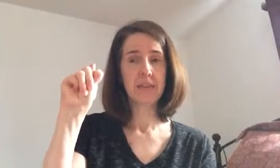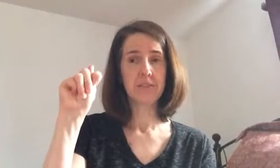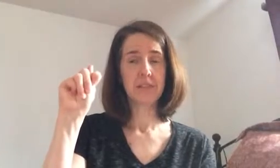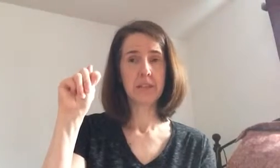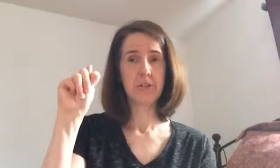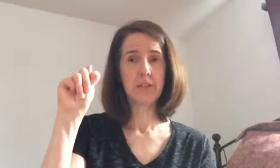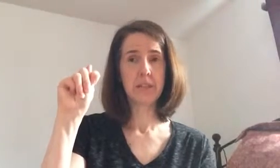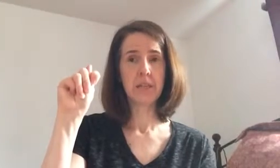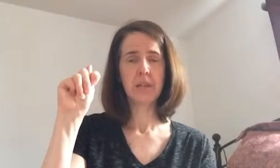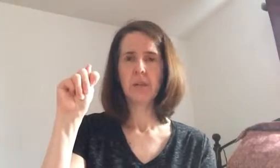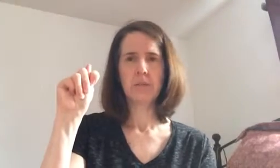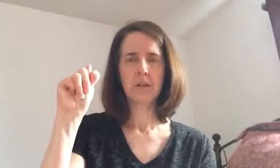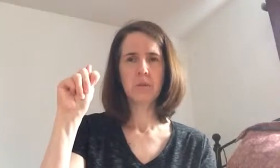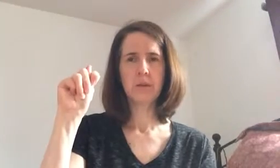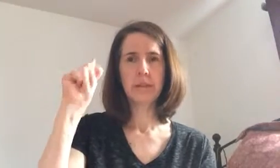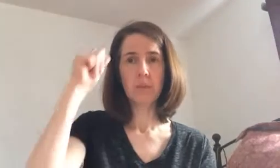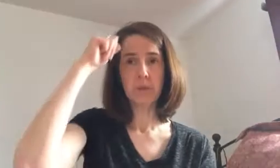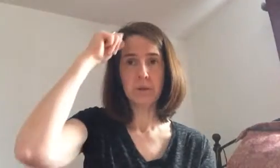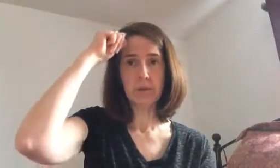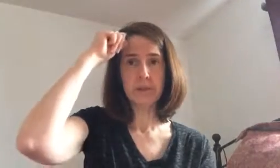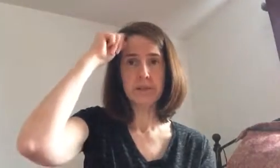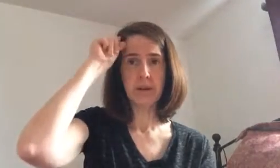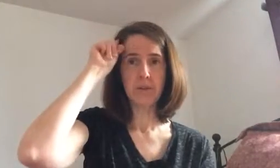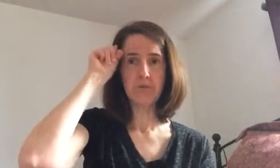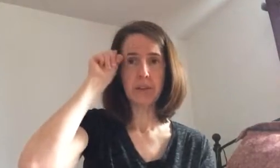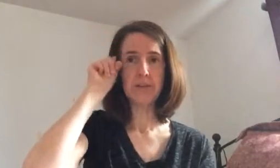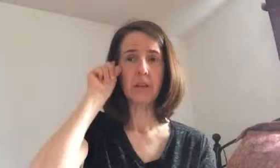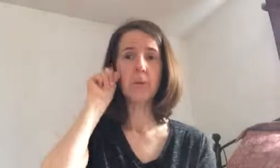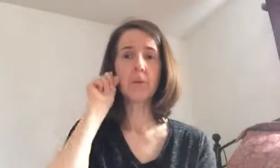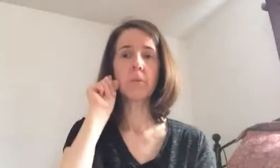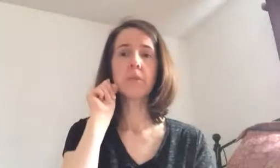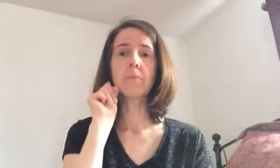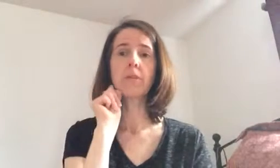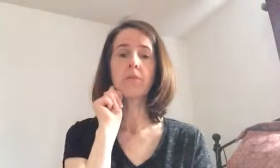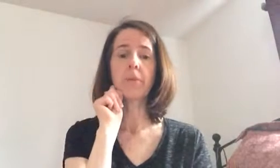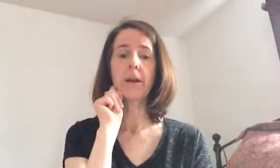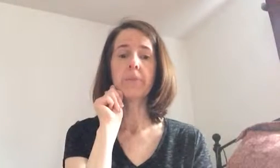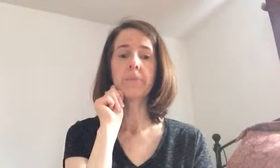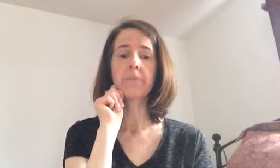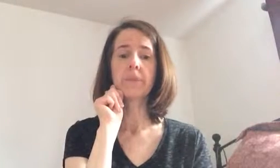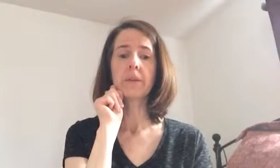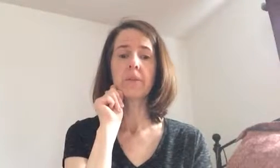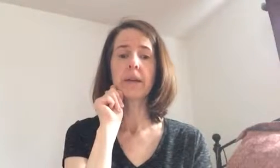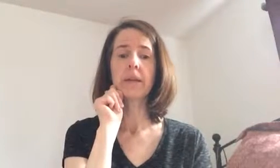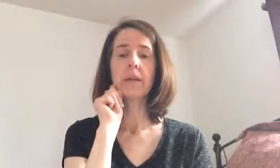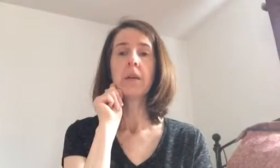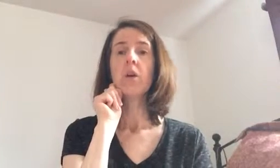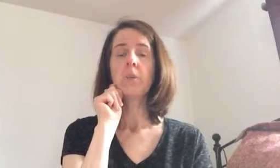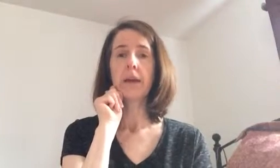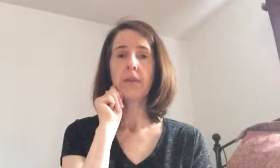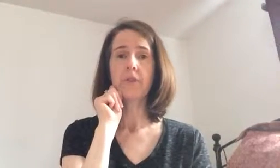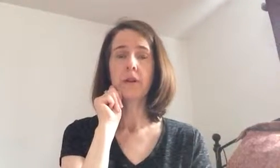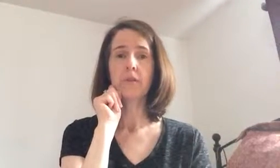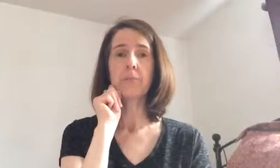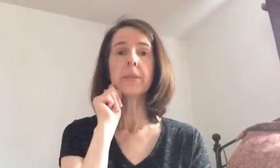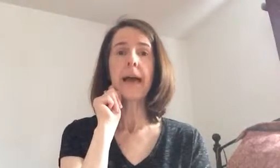is the letter T. We're not going to wiggle it. We're going to run it down our face like we did with the B for brown. All right, we have the color